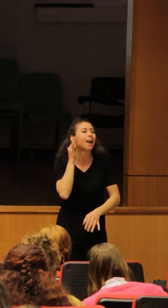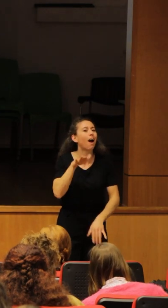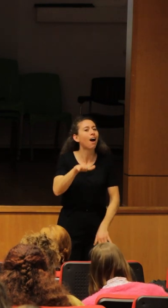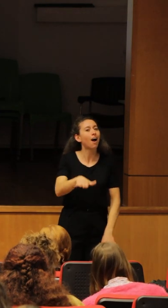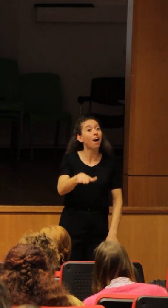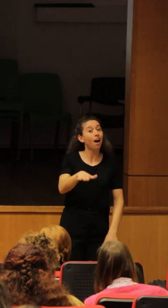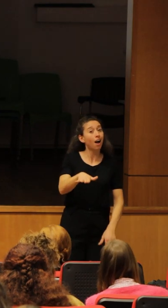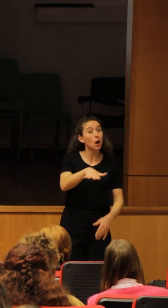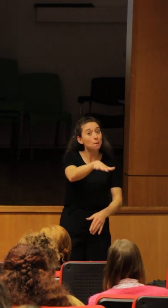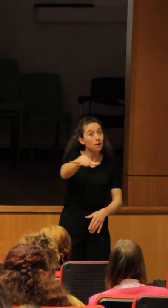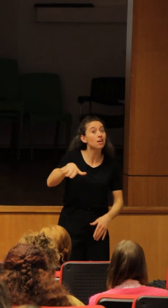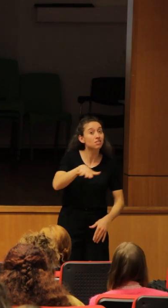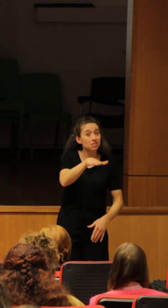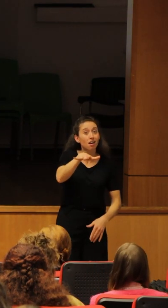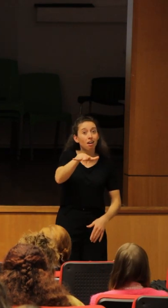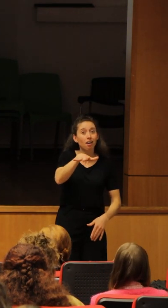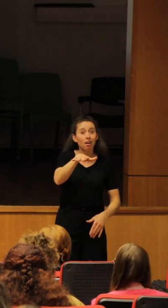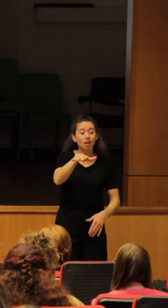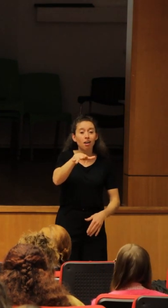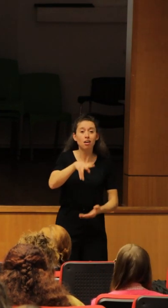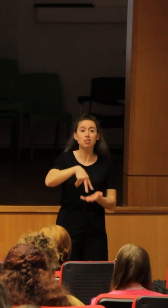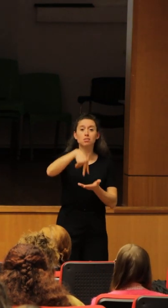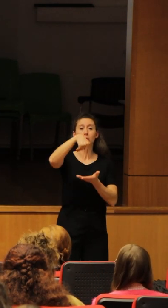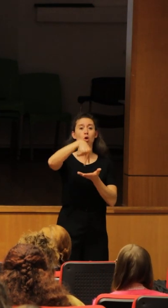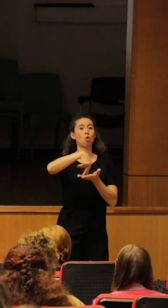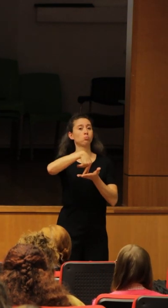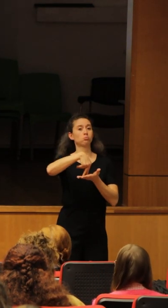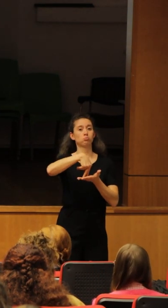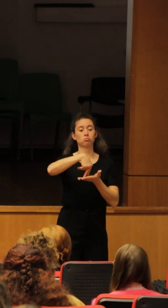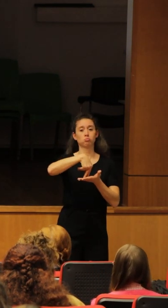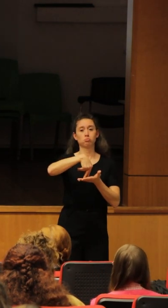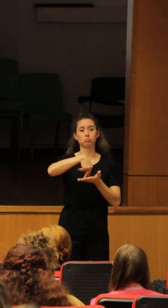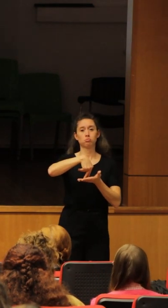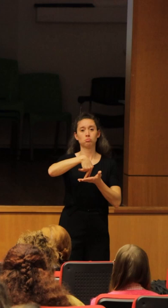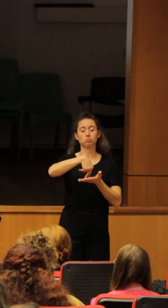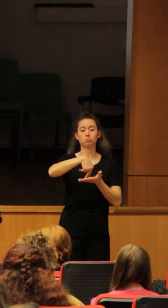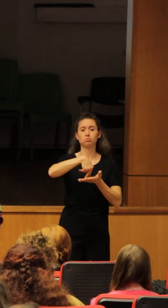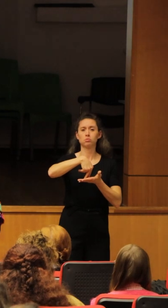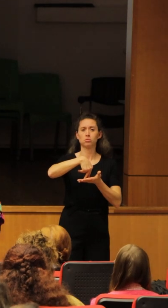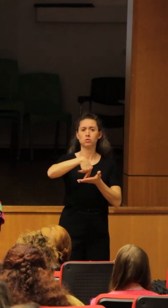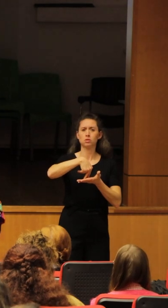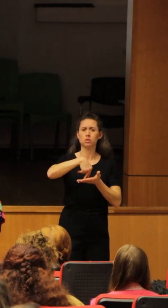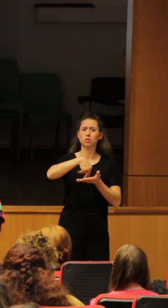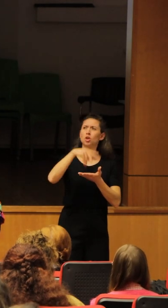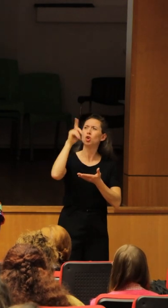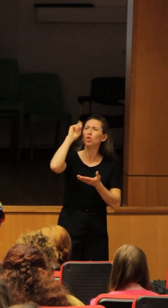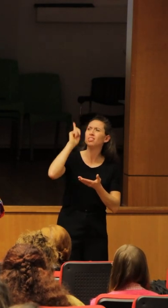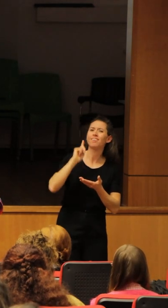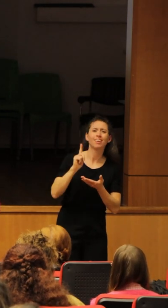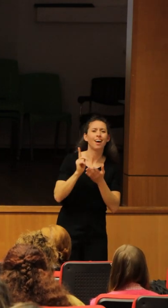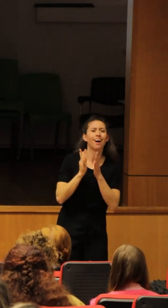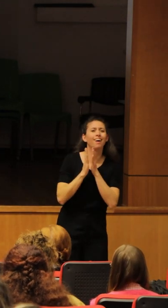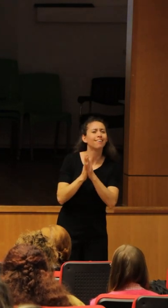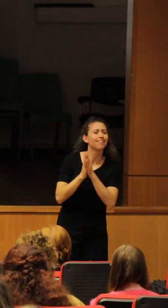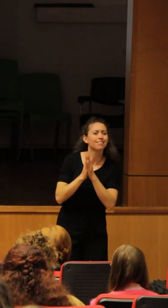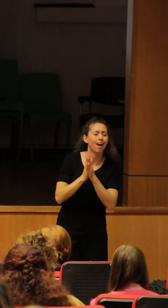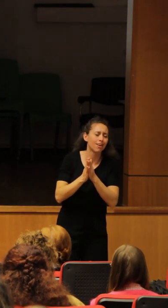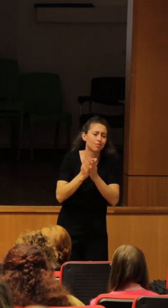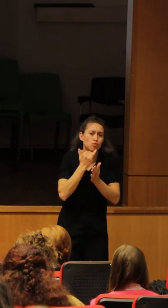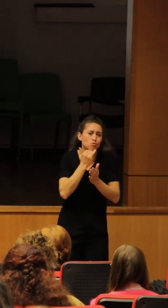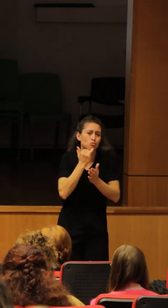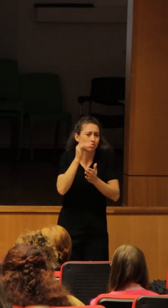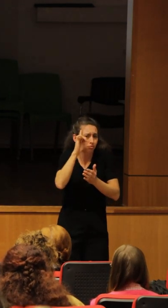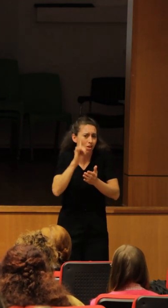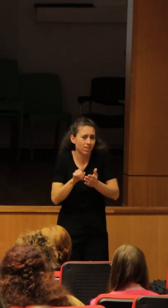And just stood there a little bit. Se para. She didn't know how to pray yet. No sabía cómo orar todavía. She didn't have much language